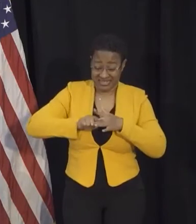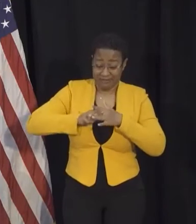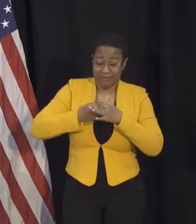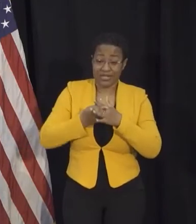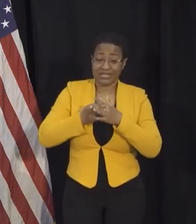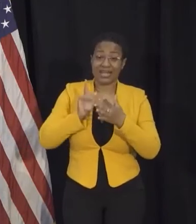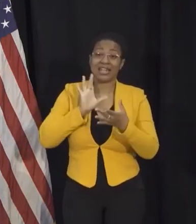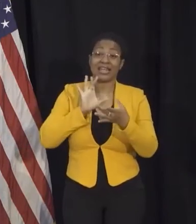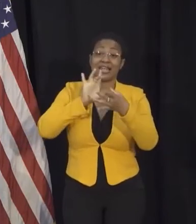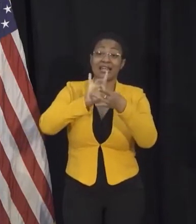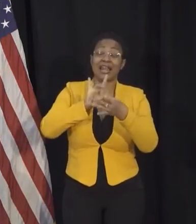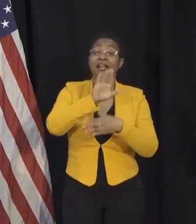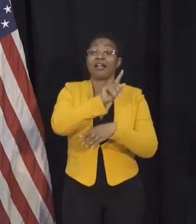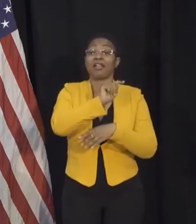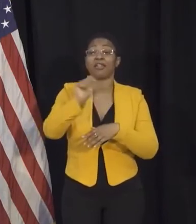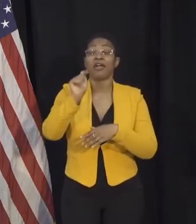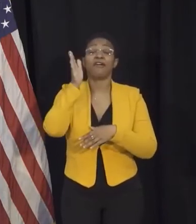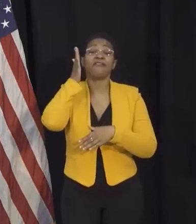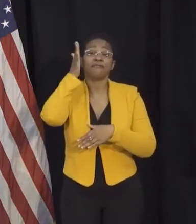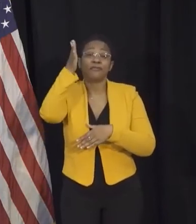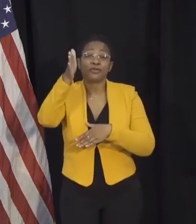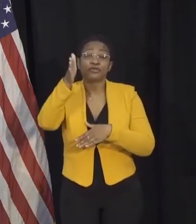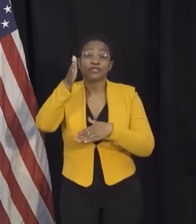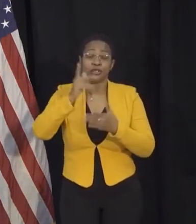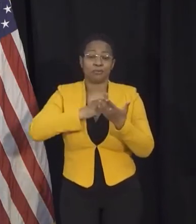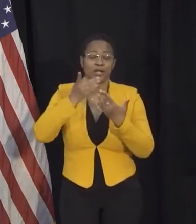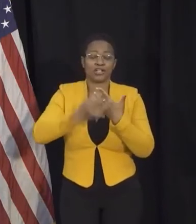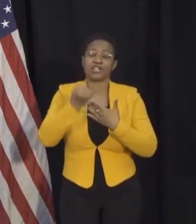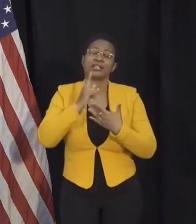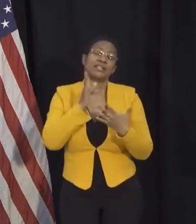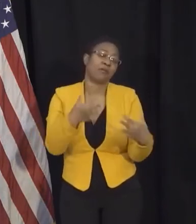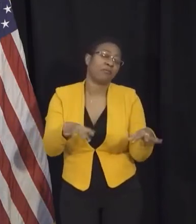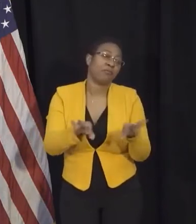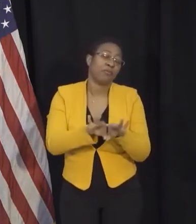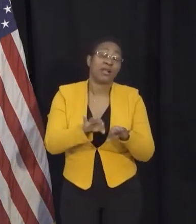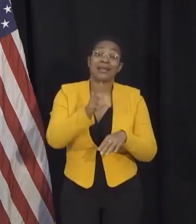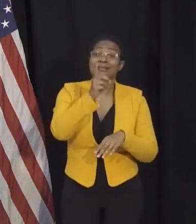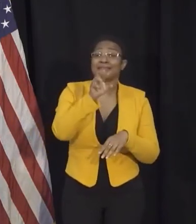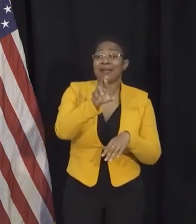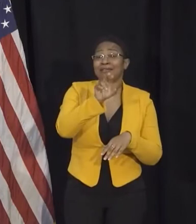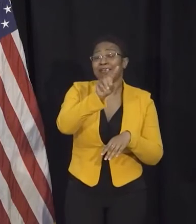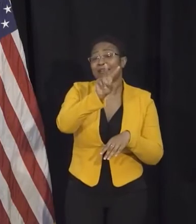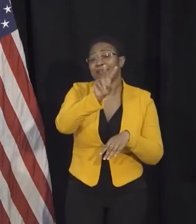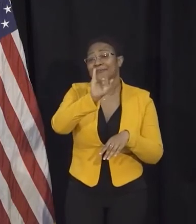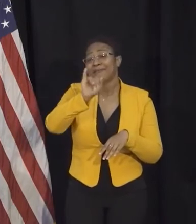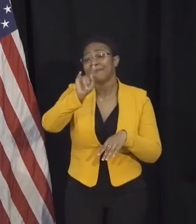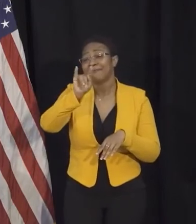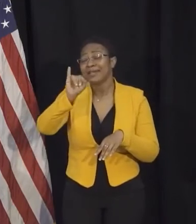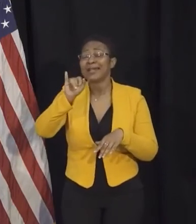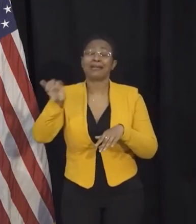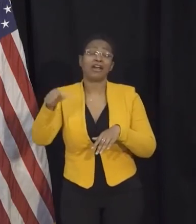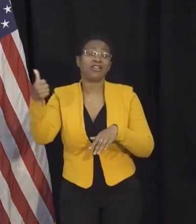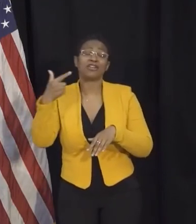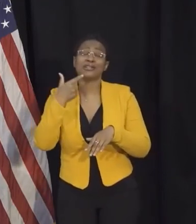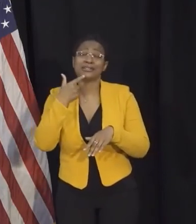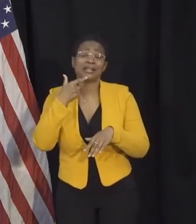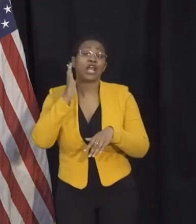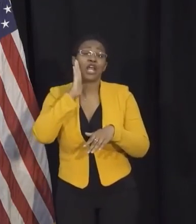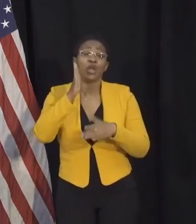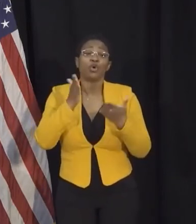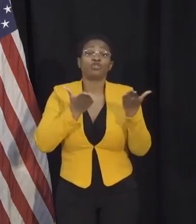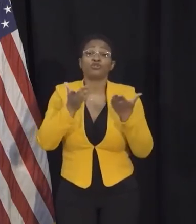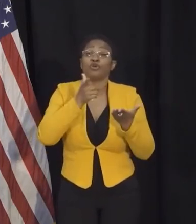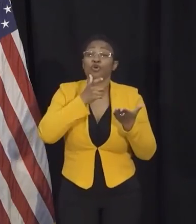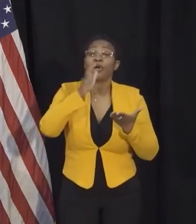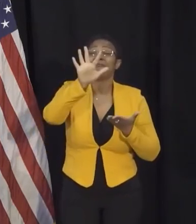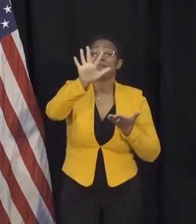Connected Futures Project, is so important. As Dr. Vitti and others have said, it's going to serve 51,000 children. We're going to